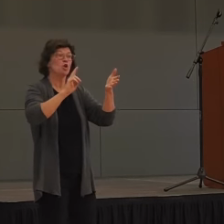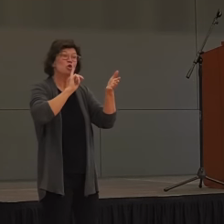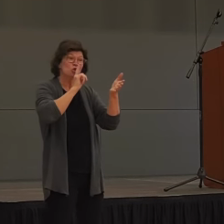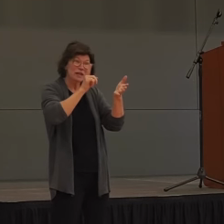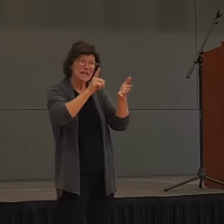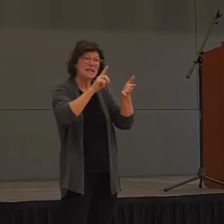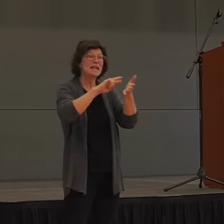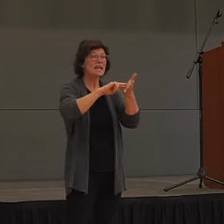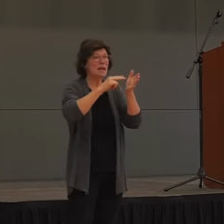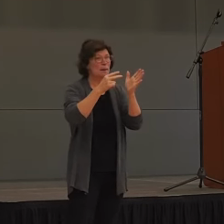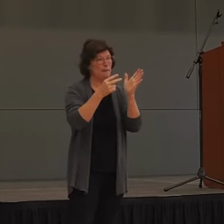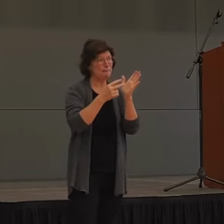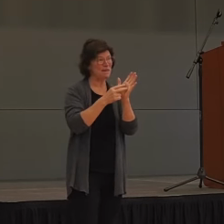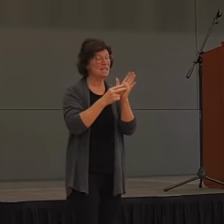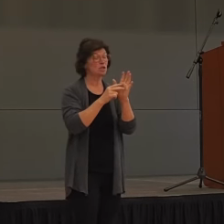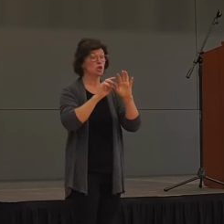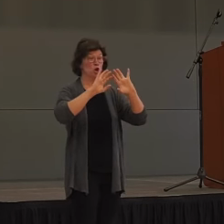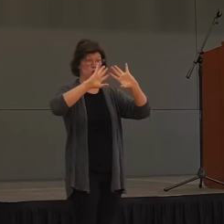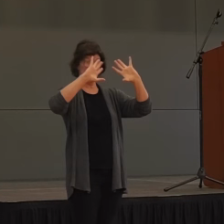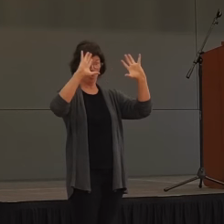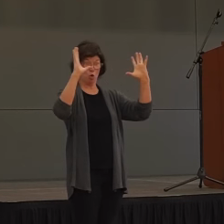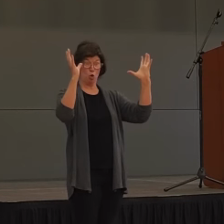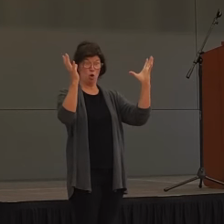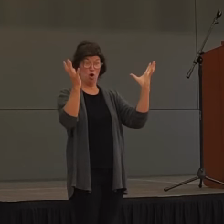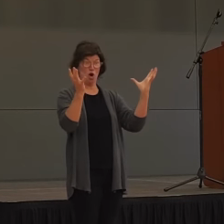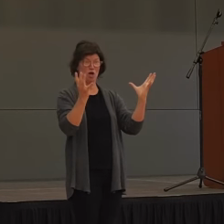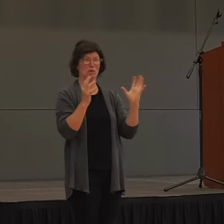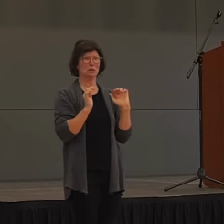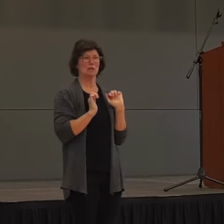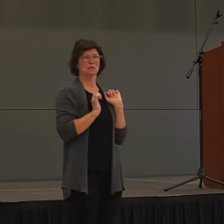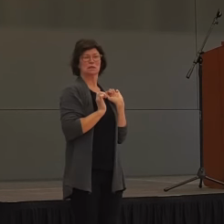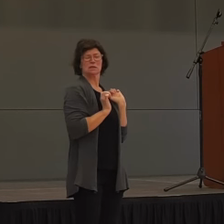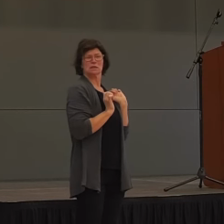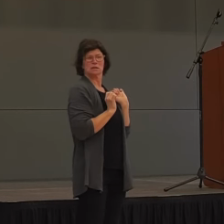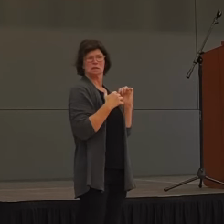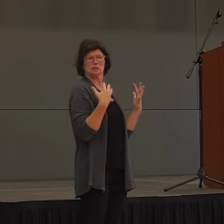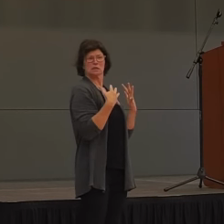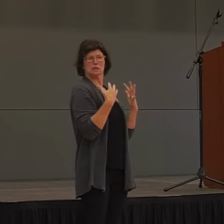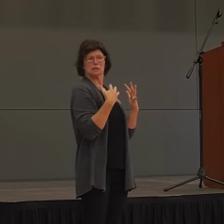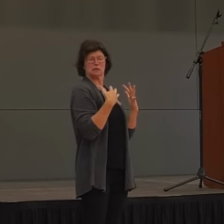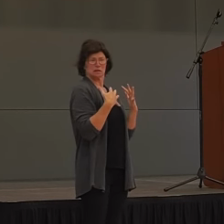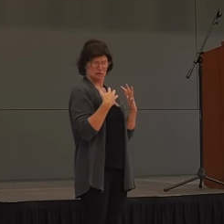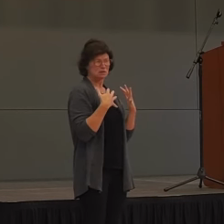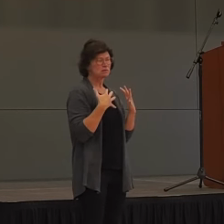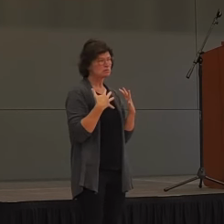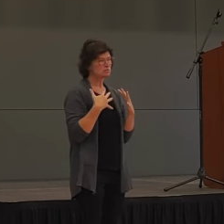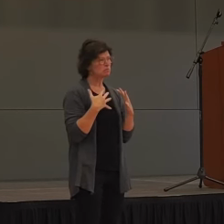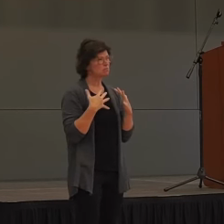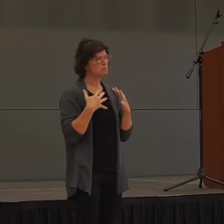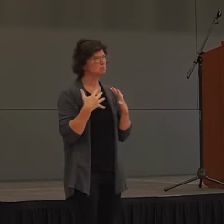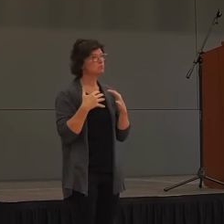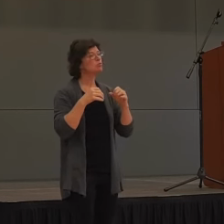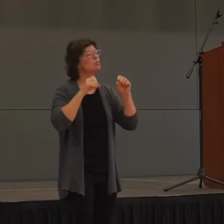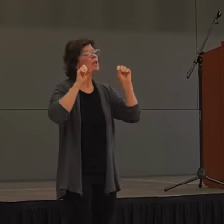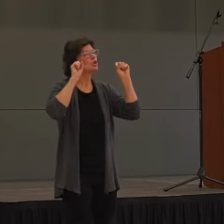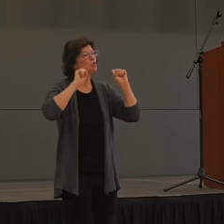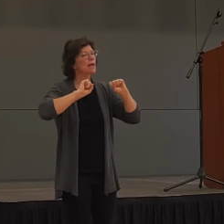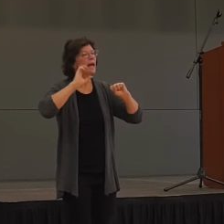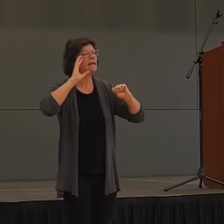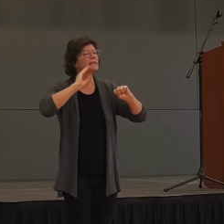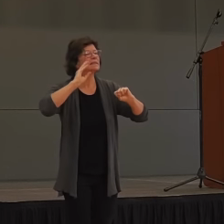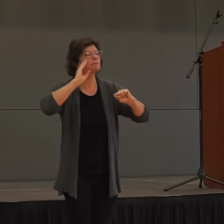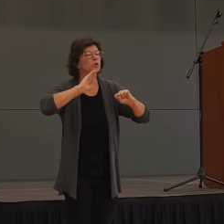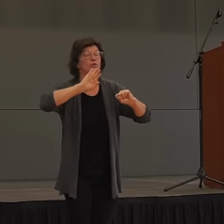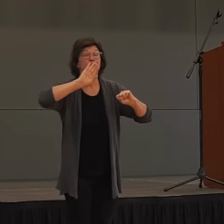world as a more frightening and confusing place. It's possibly to experience the frustration